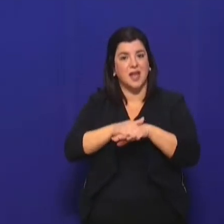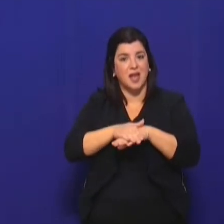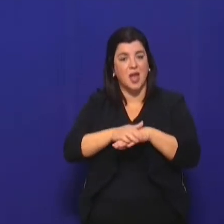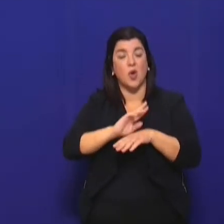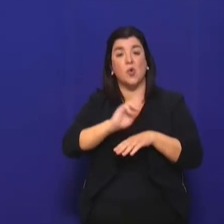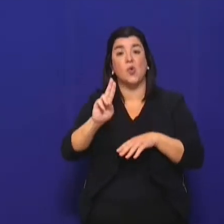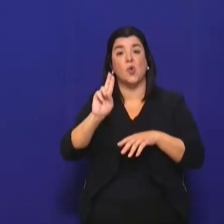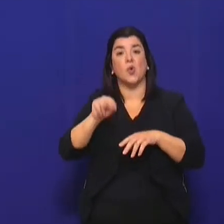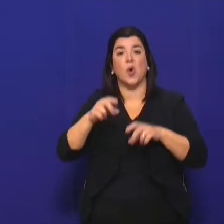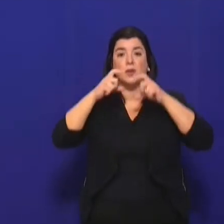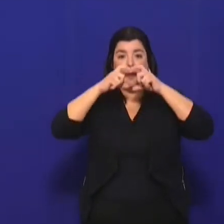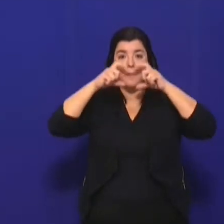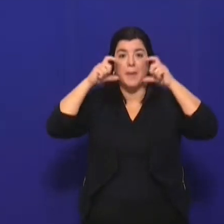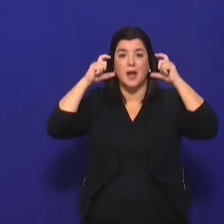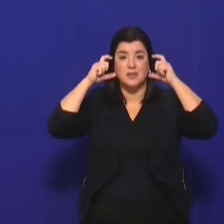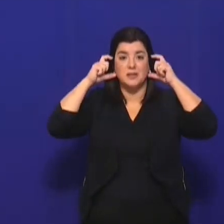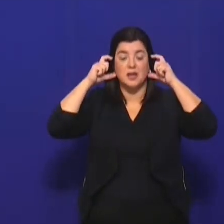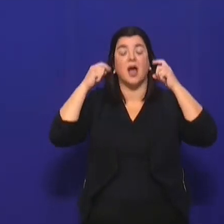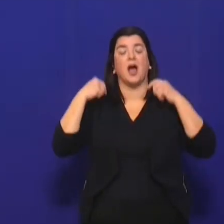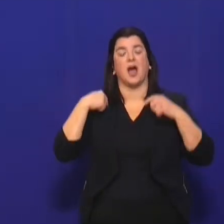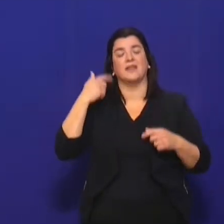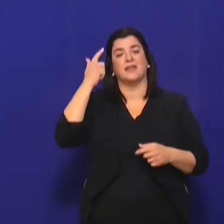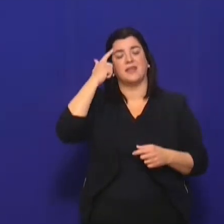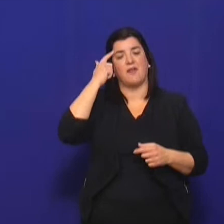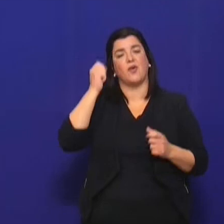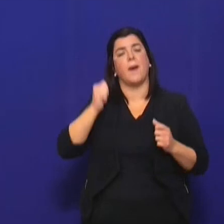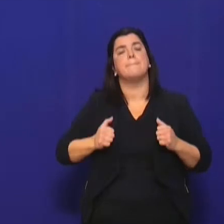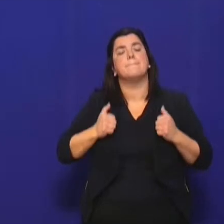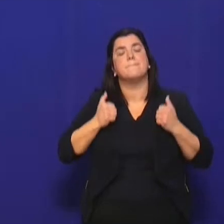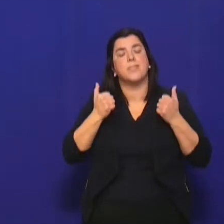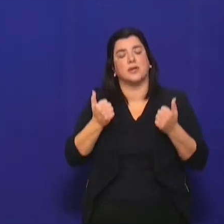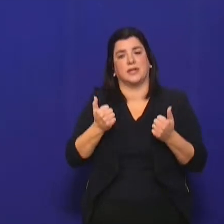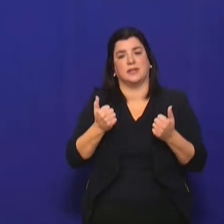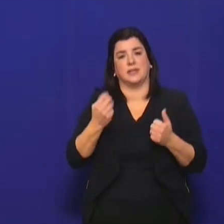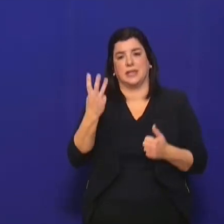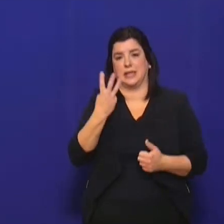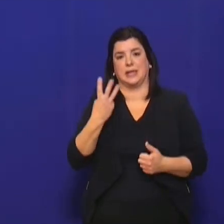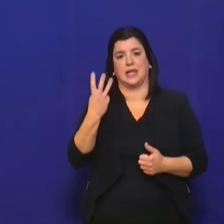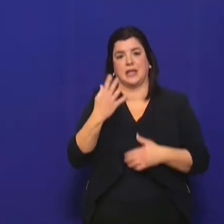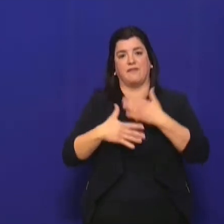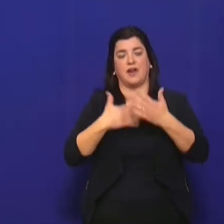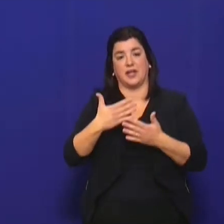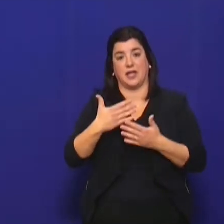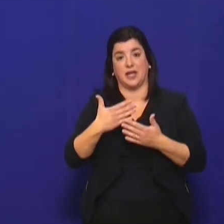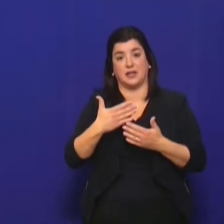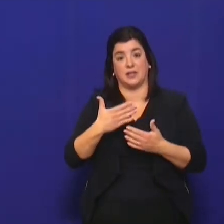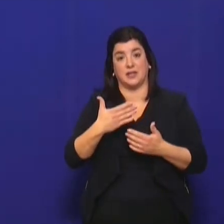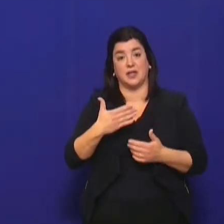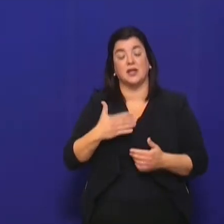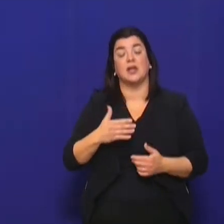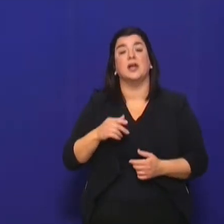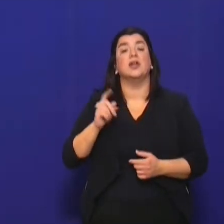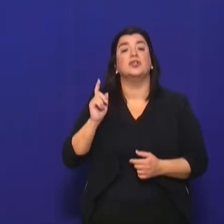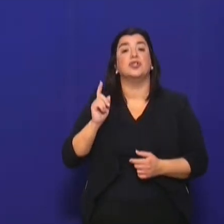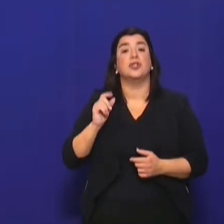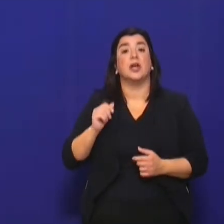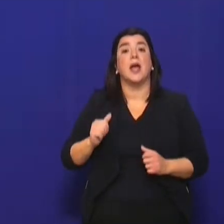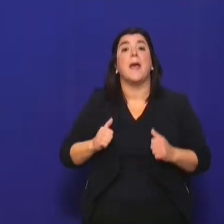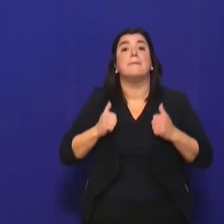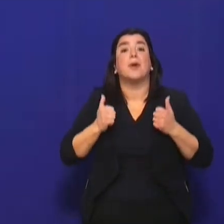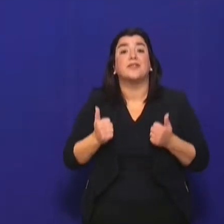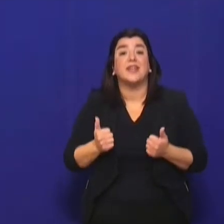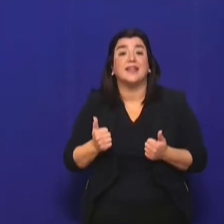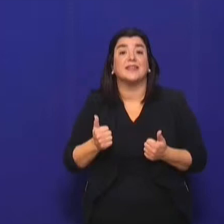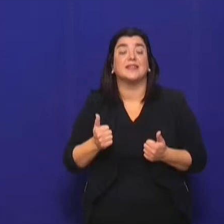anka l-użu tal-face masks nafu li affettwaw kemm il-COVID kif ukoll mart ieħor. Infatti jekk tħares lejn in-numru ta' każijiet li